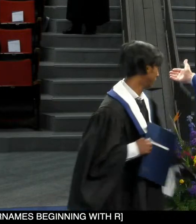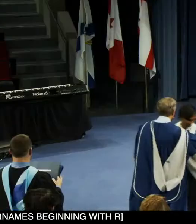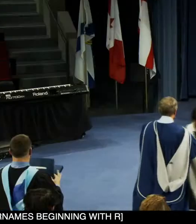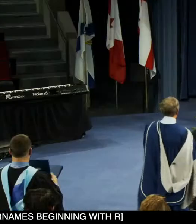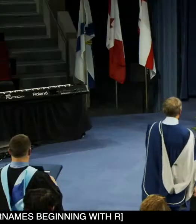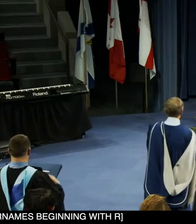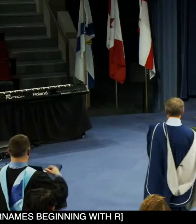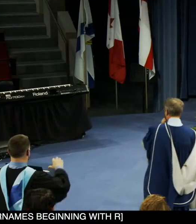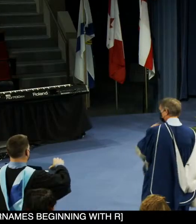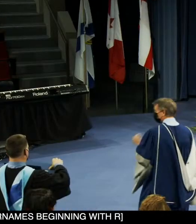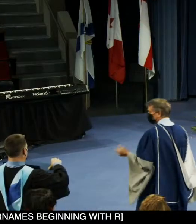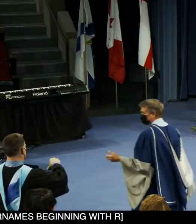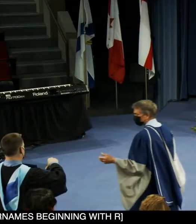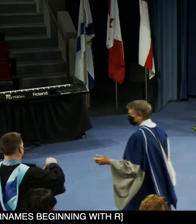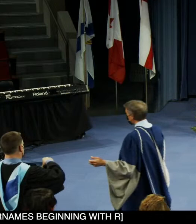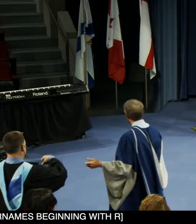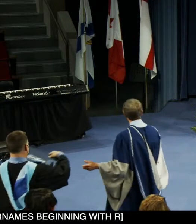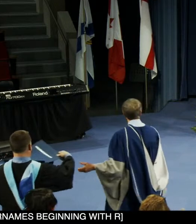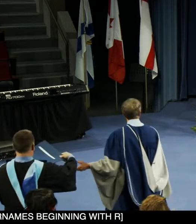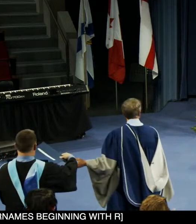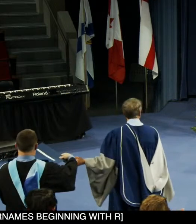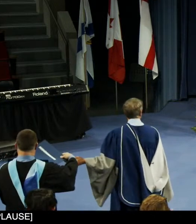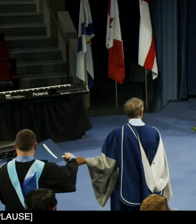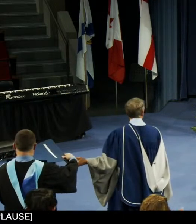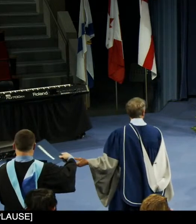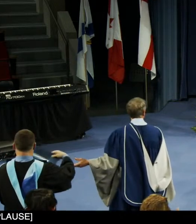Min Tran.